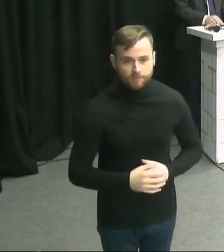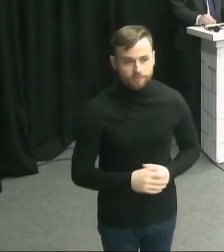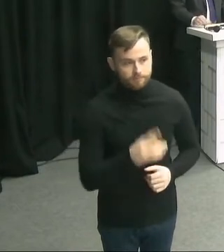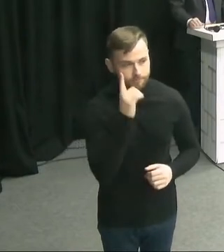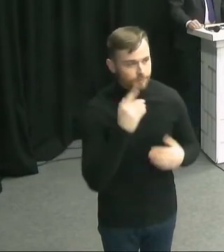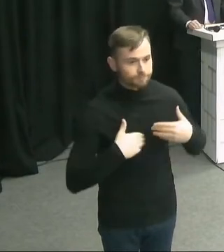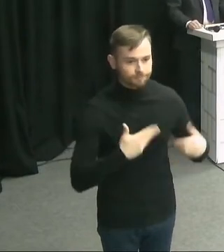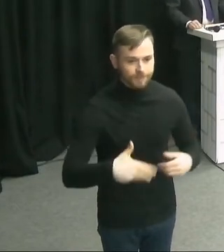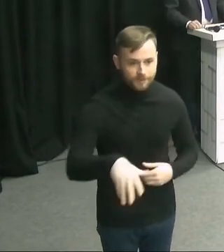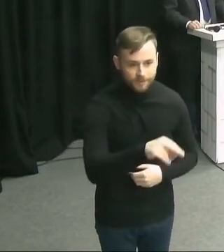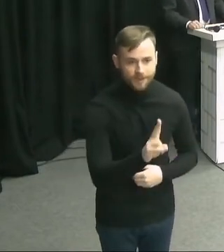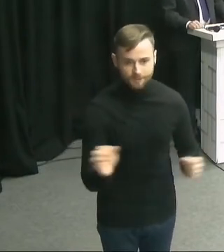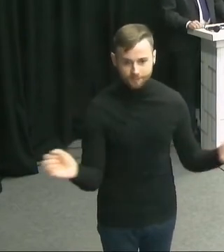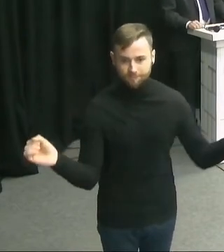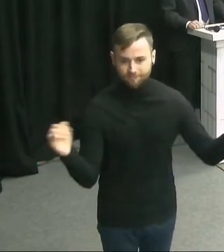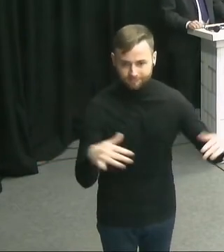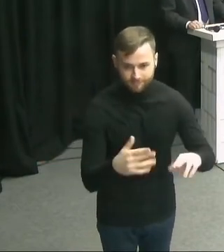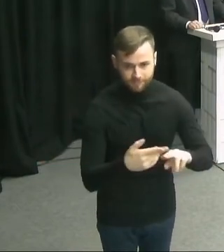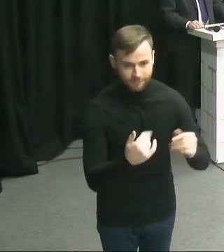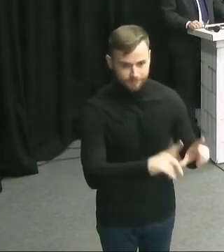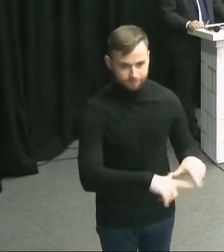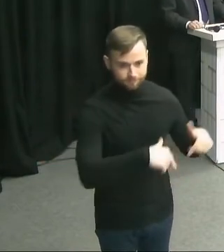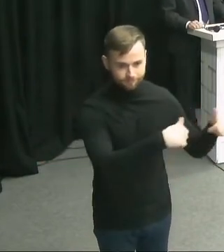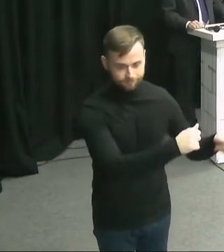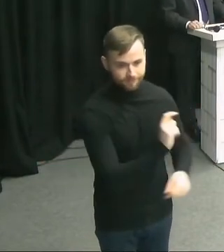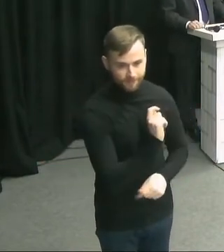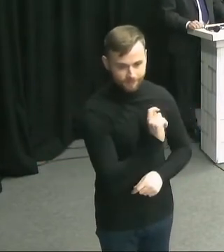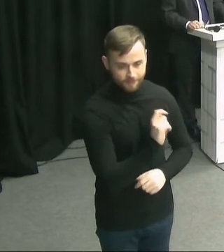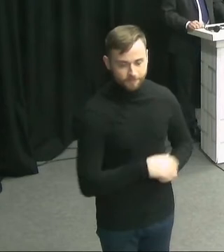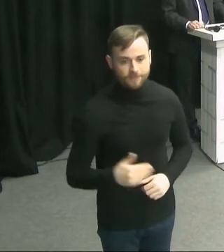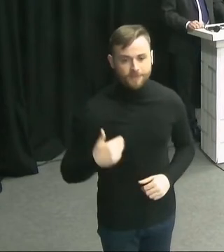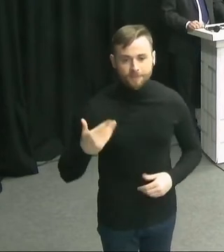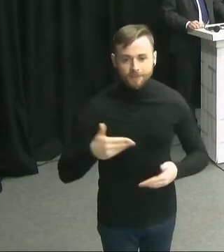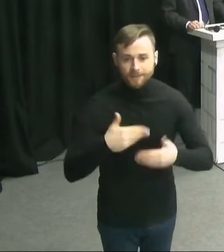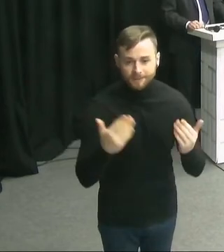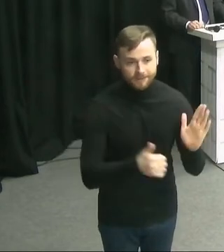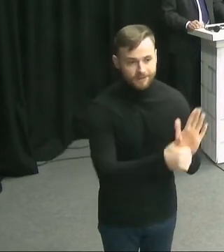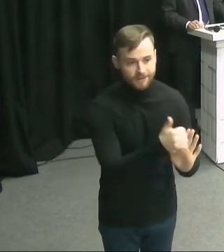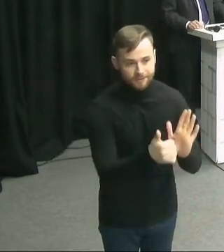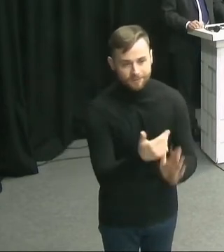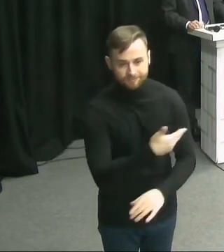this debate, and they are very important. Welcome, everybody, and I will give the floor now.